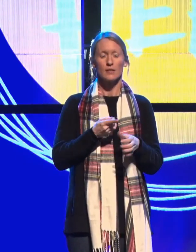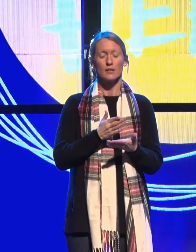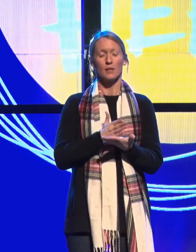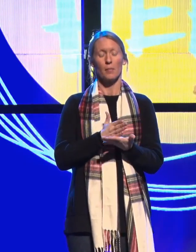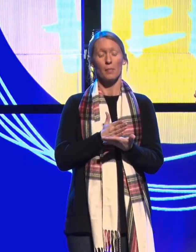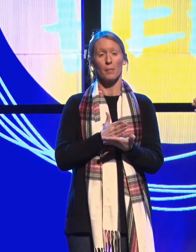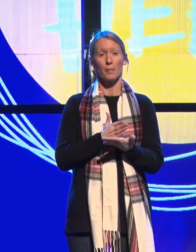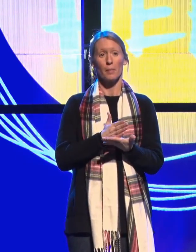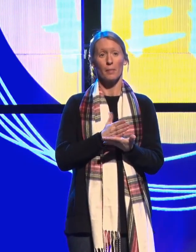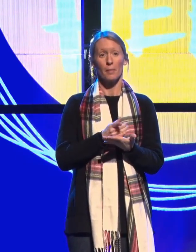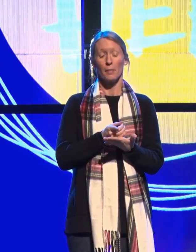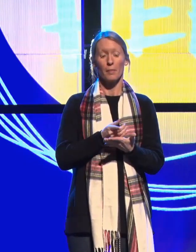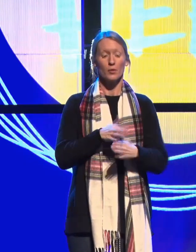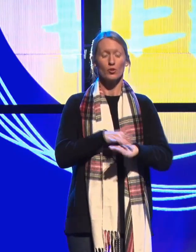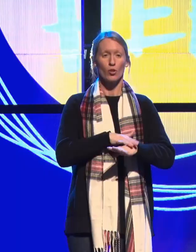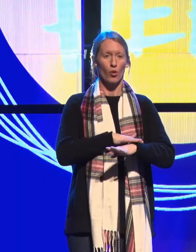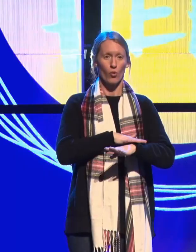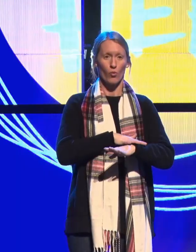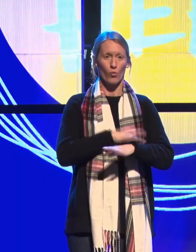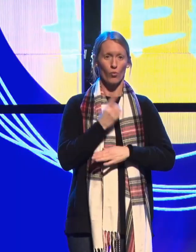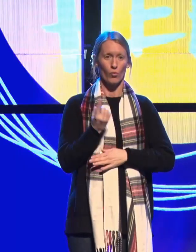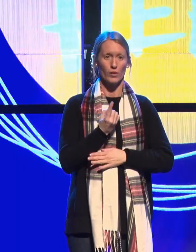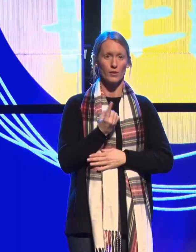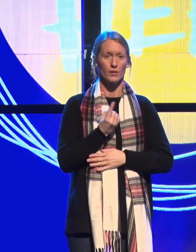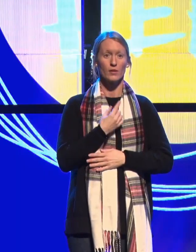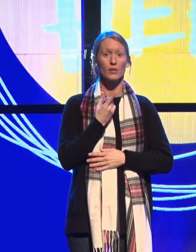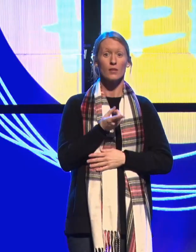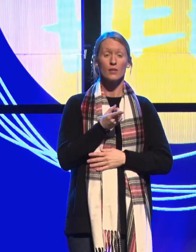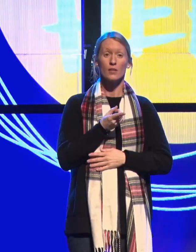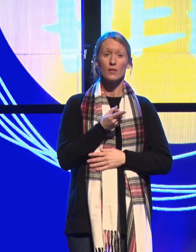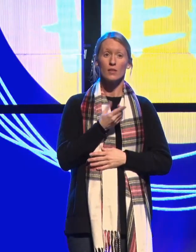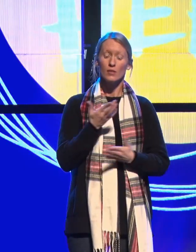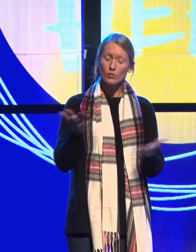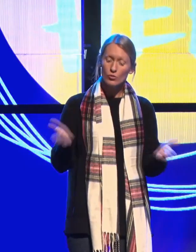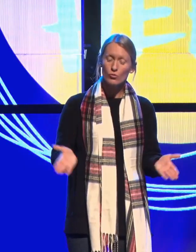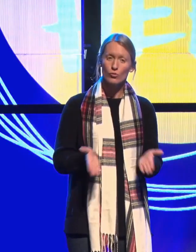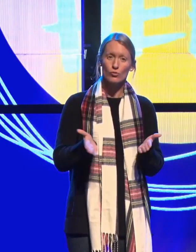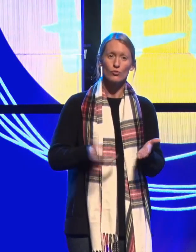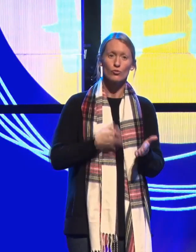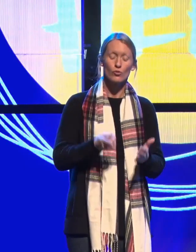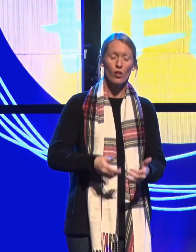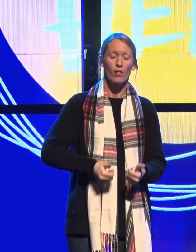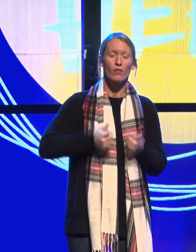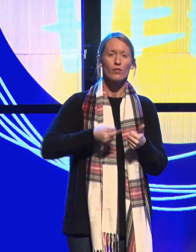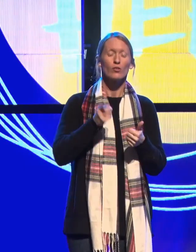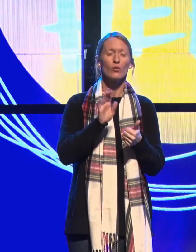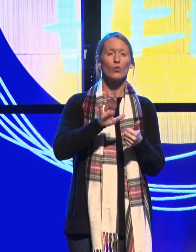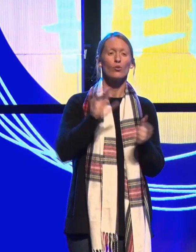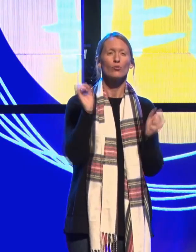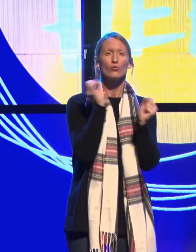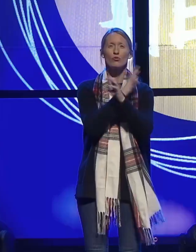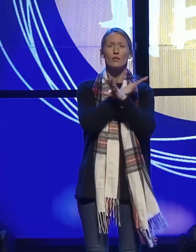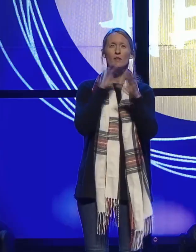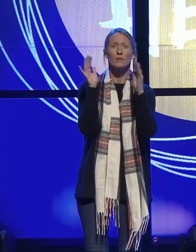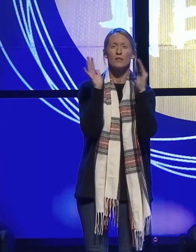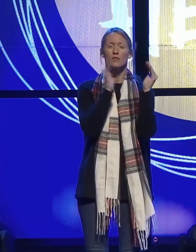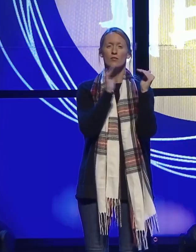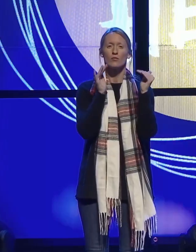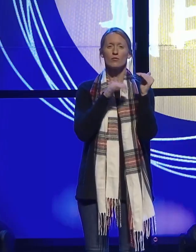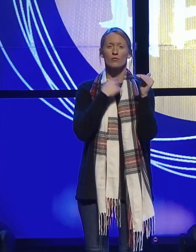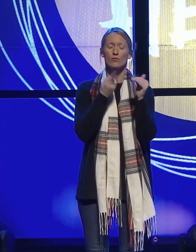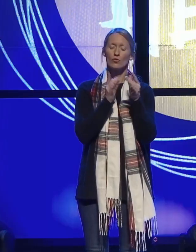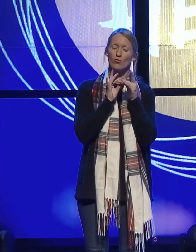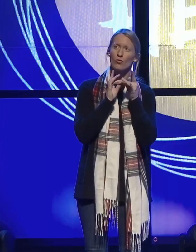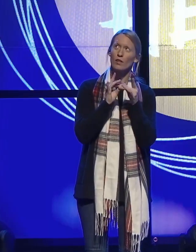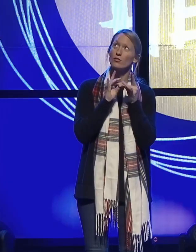But I want to encourage you, as you are creating this preferred future, as you're living into your dreams and your hopes, and you're leaning into your relationship